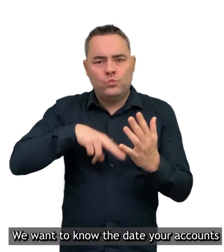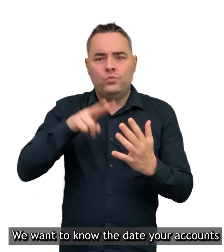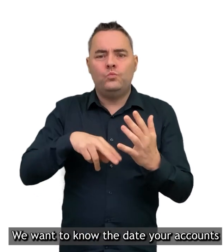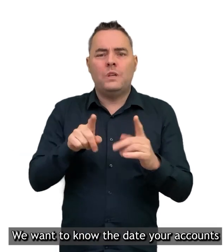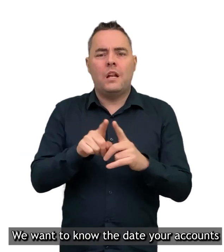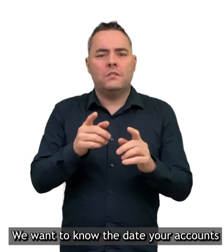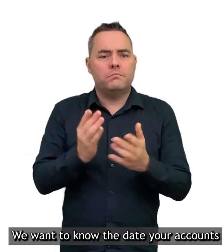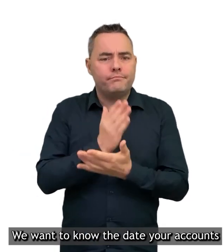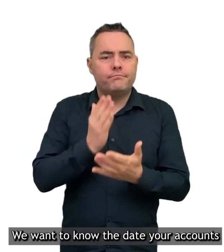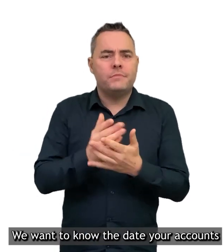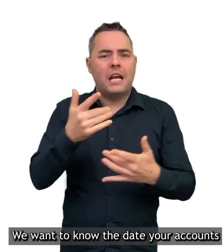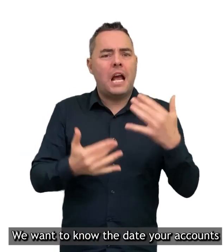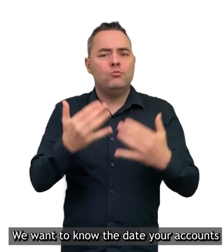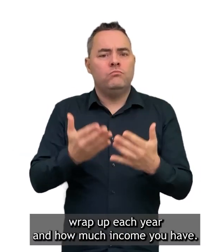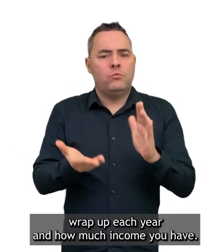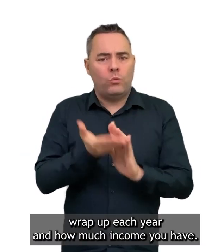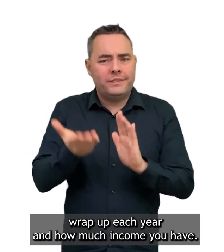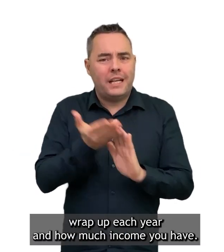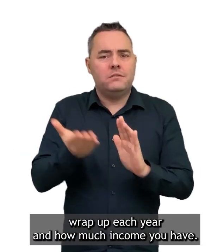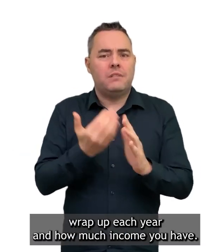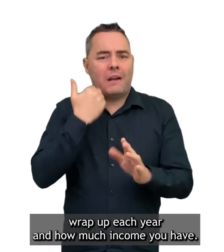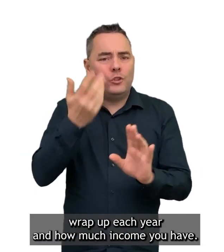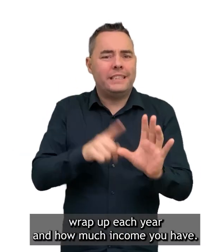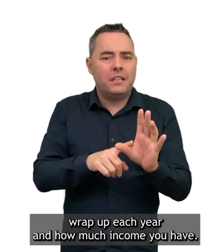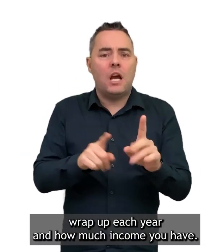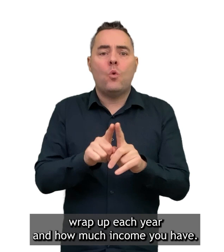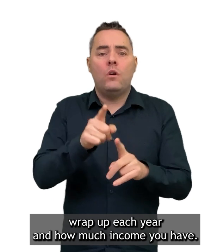We want to know the date your accounts wrap up each year and how much income you have.